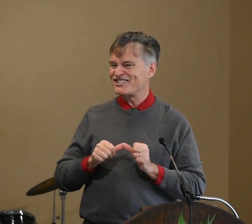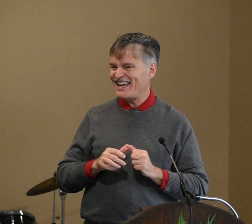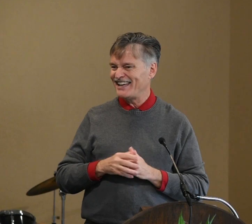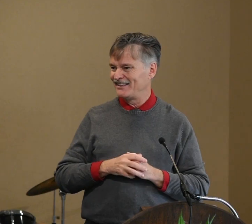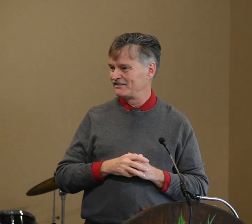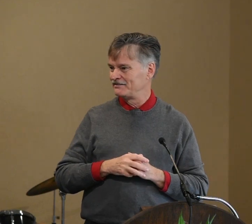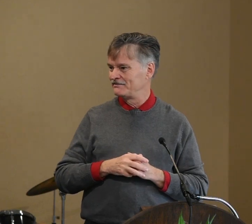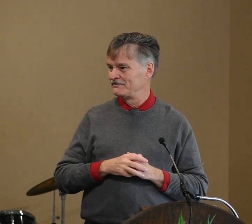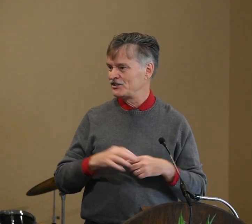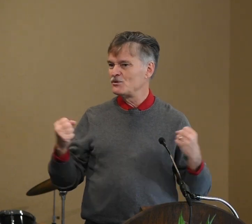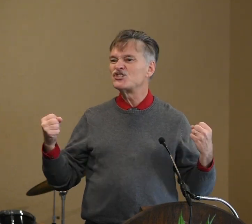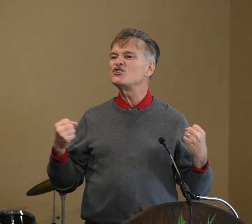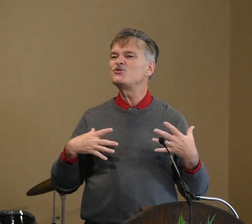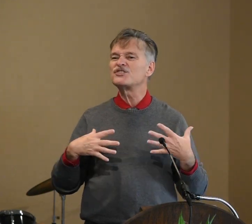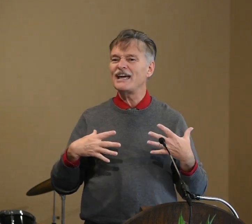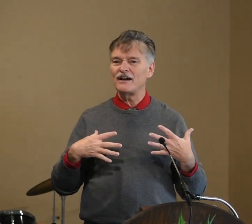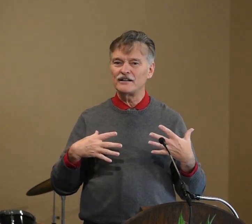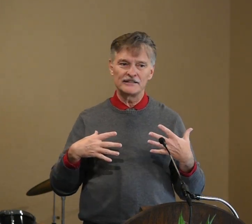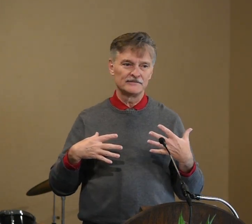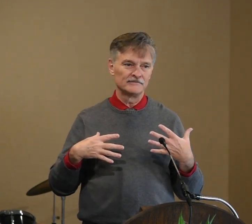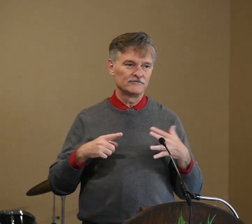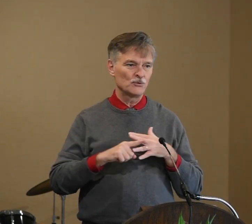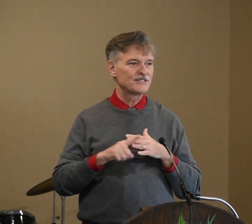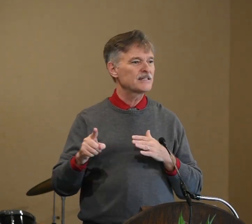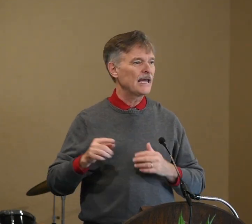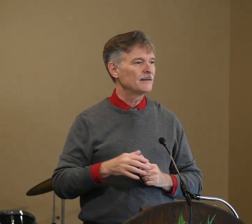stay. She was too scared to escape.